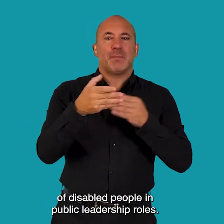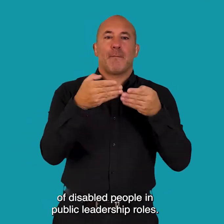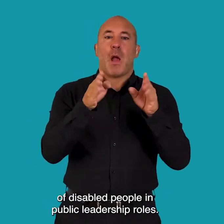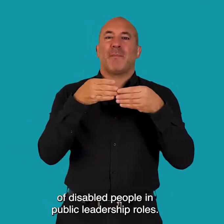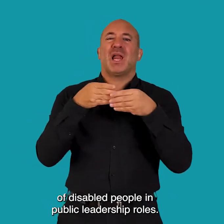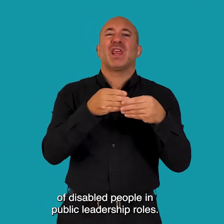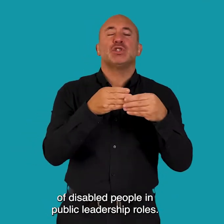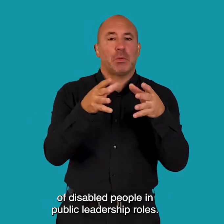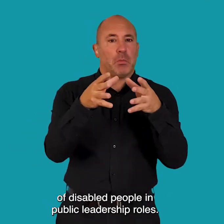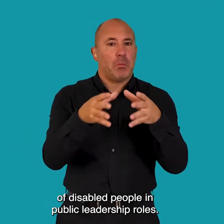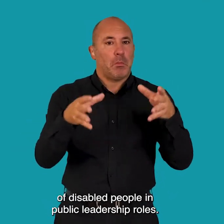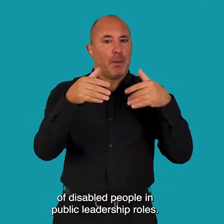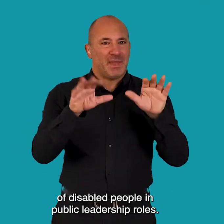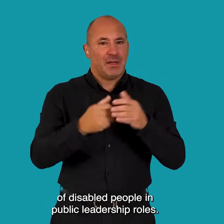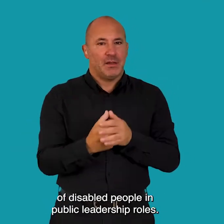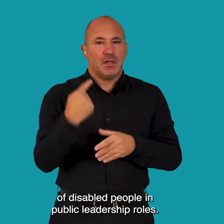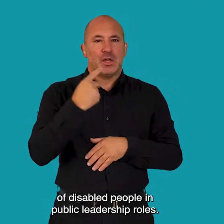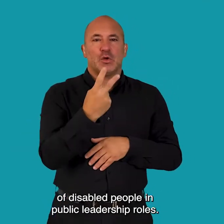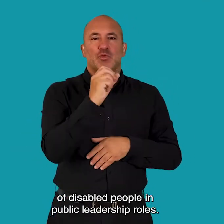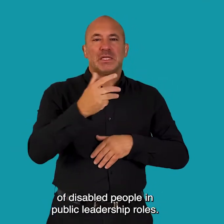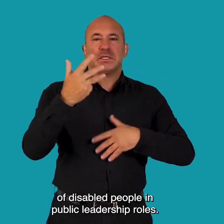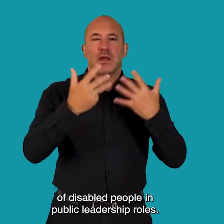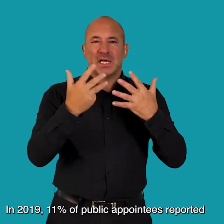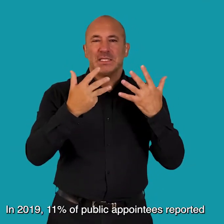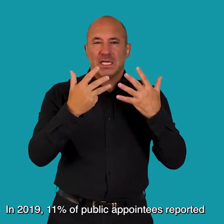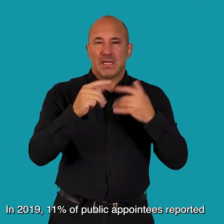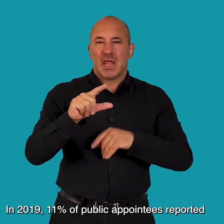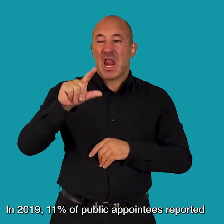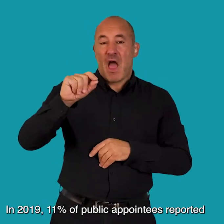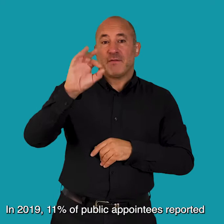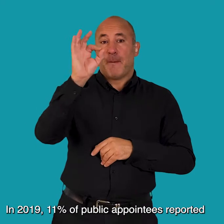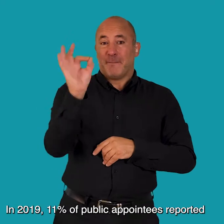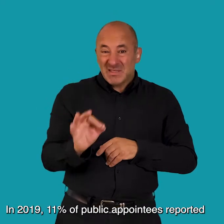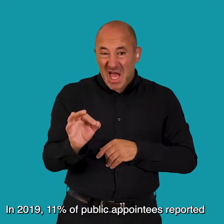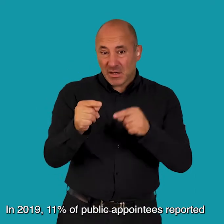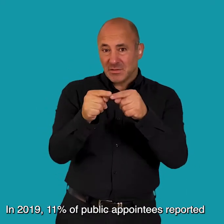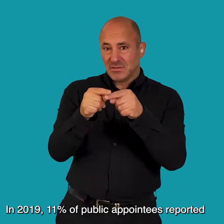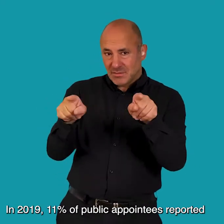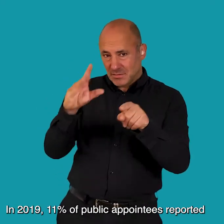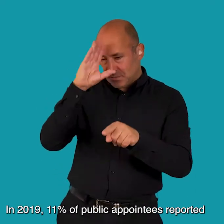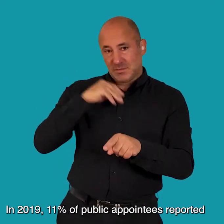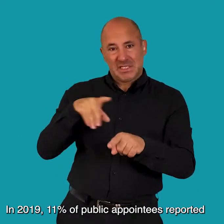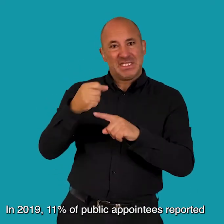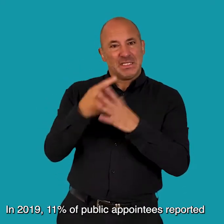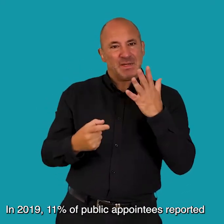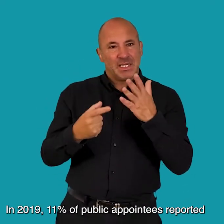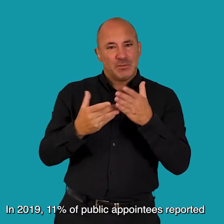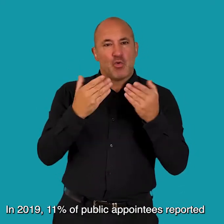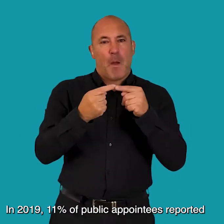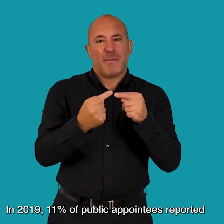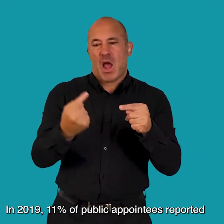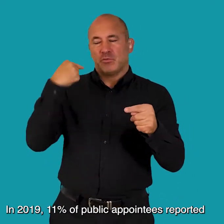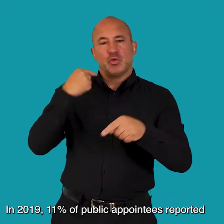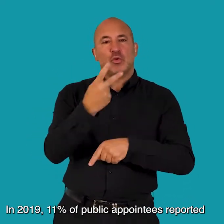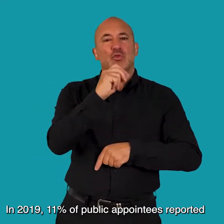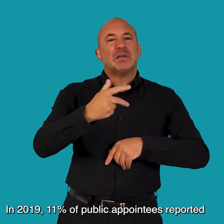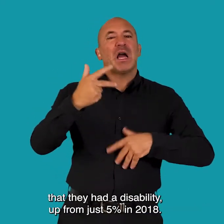disabled people in public leadership roles. In 2019, 11% of public appointees reported that they